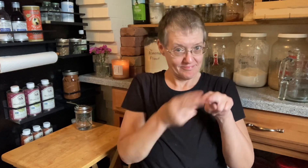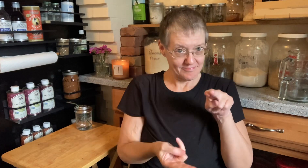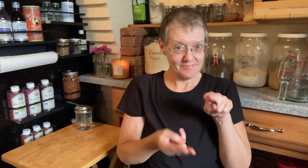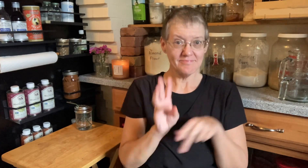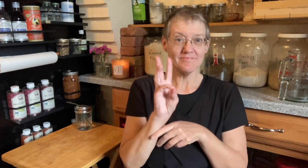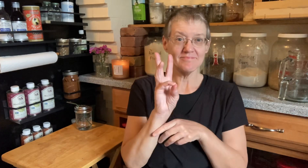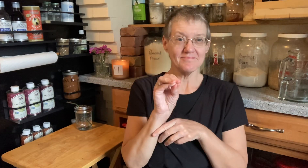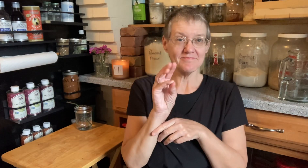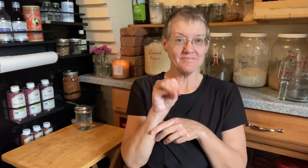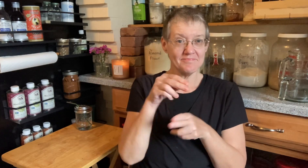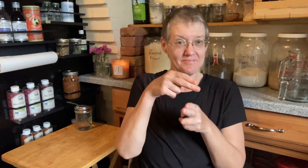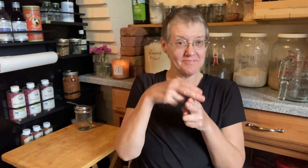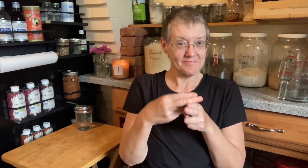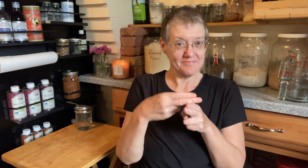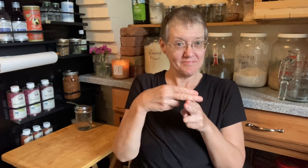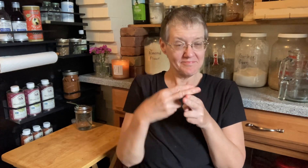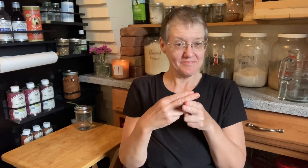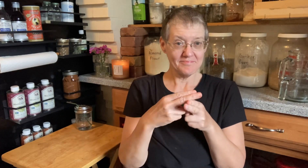Dale lost weight, 60 pounds,